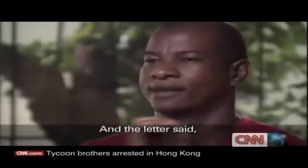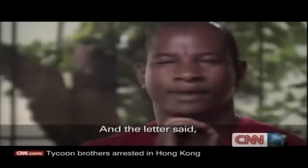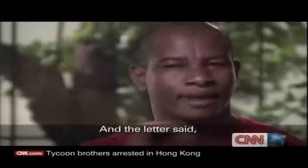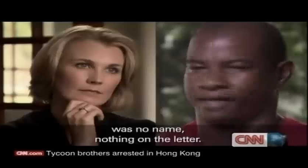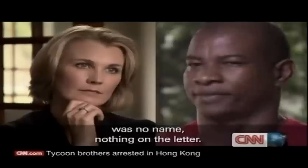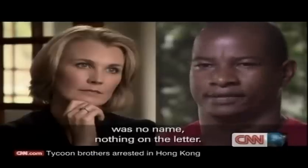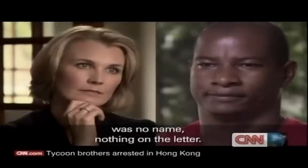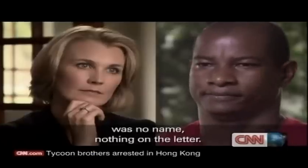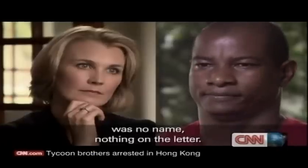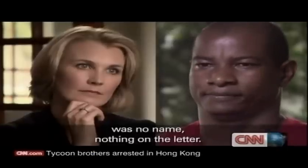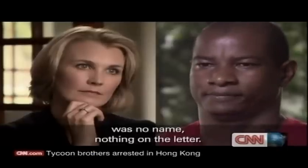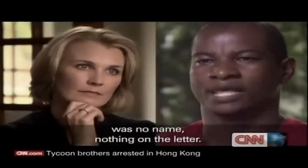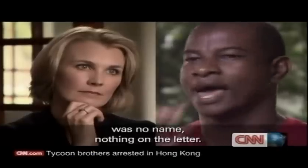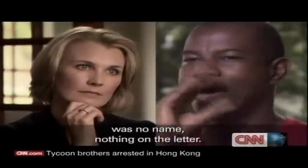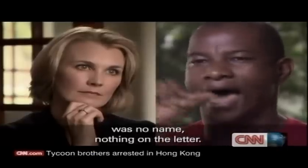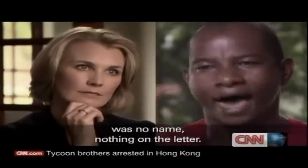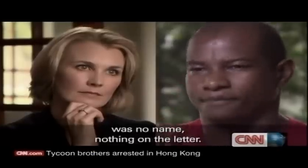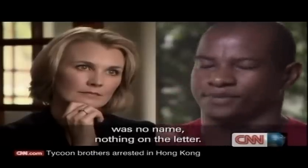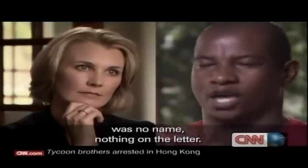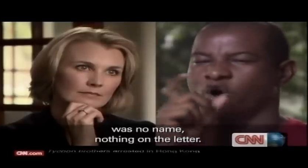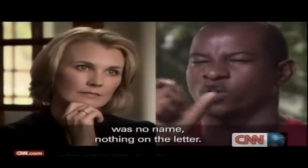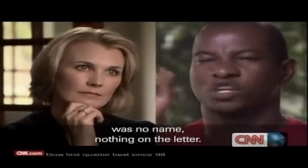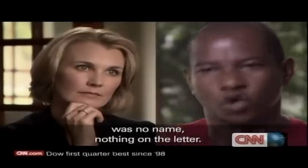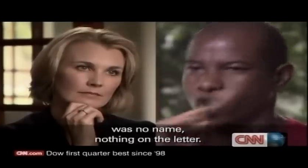there was no name, nothing on the letter.